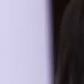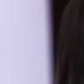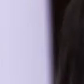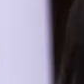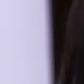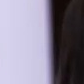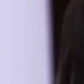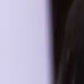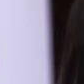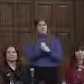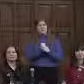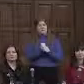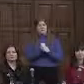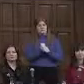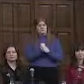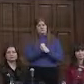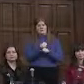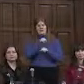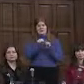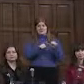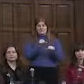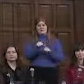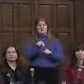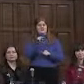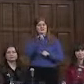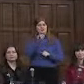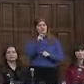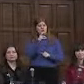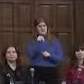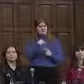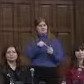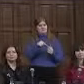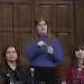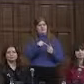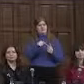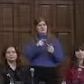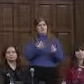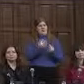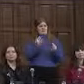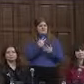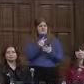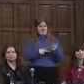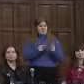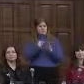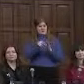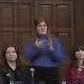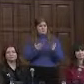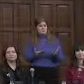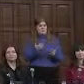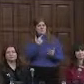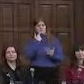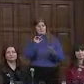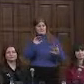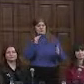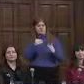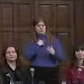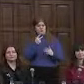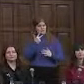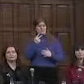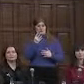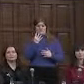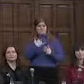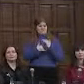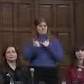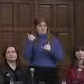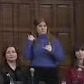with regard animal nitrogen, organic nitrogen on farm, and the value that's put on that now in comparison to 3, 4, 5